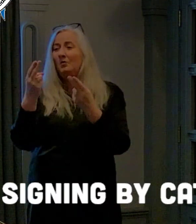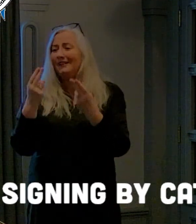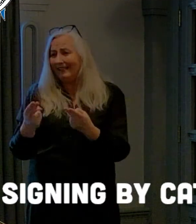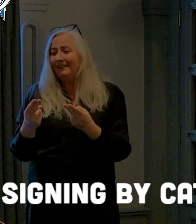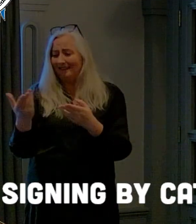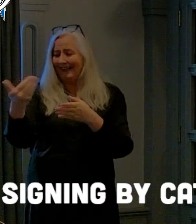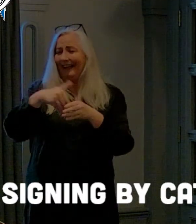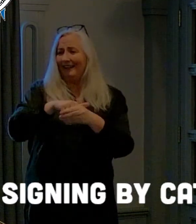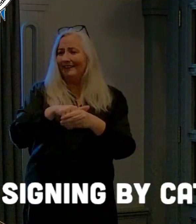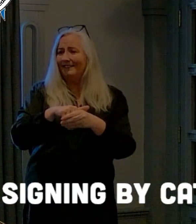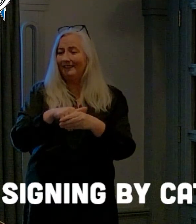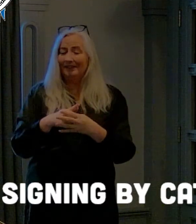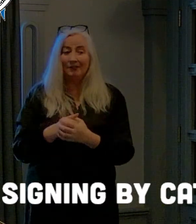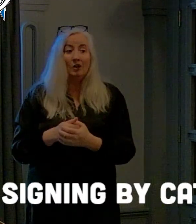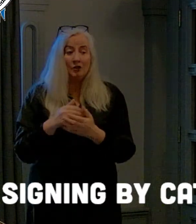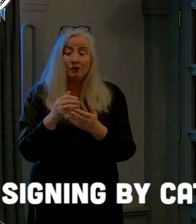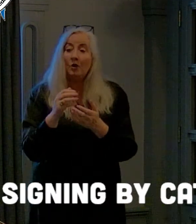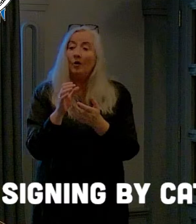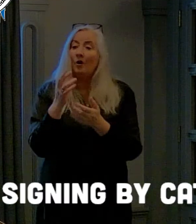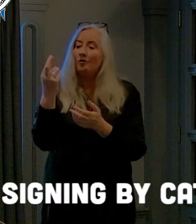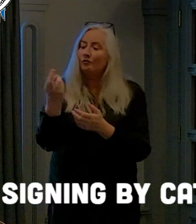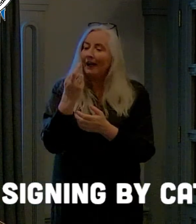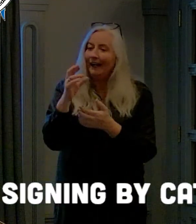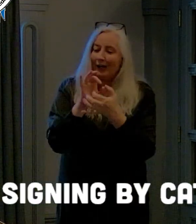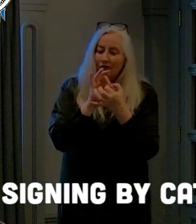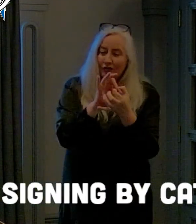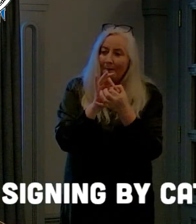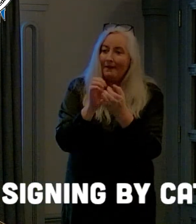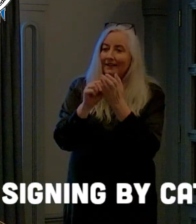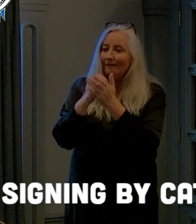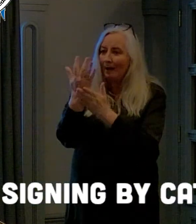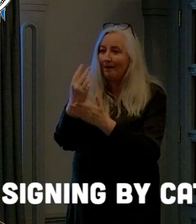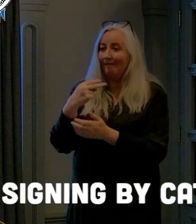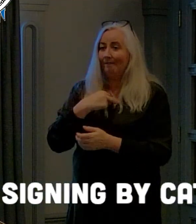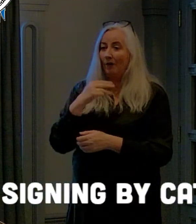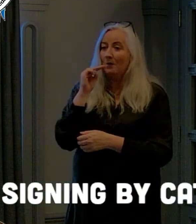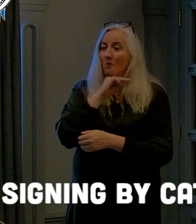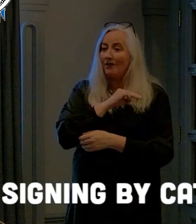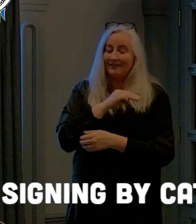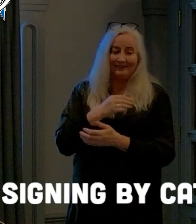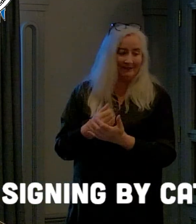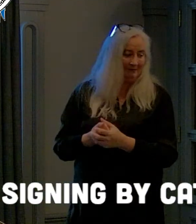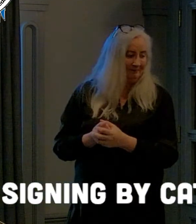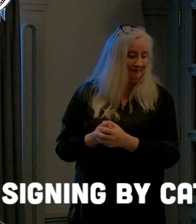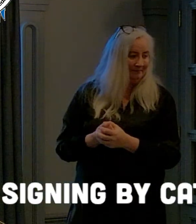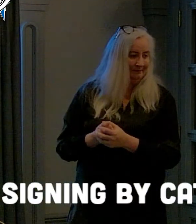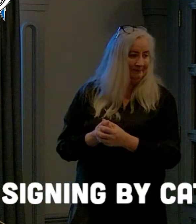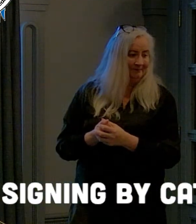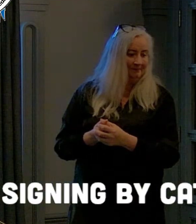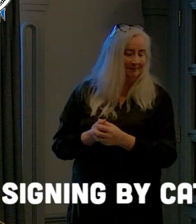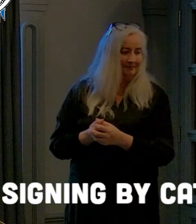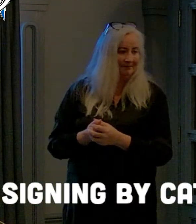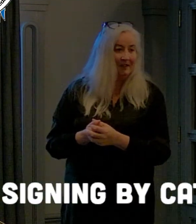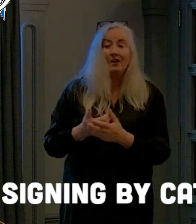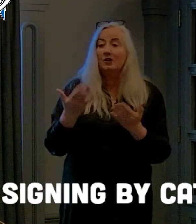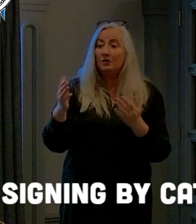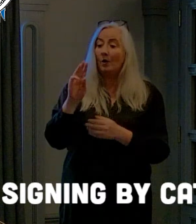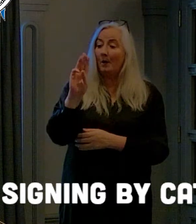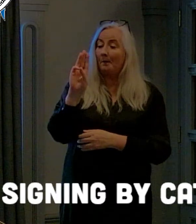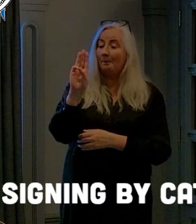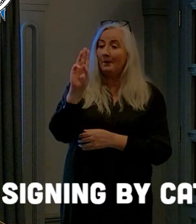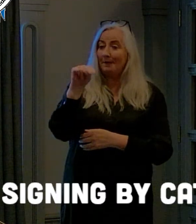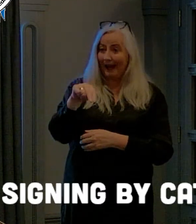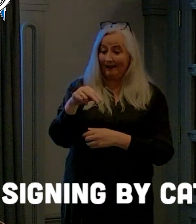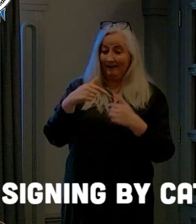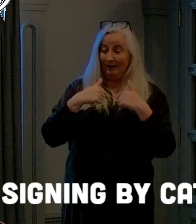well. So I'd say relationship development is very important. And if I can just finish on, so the PPN, we're